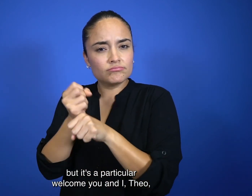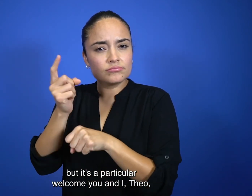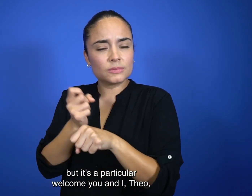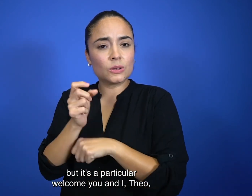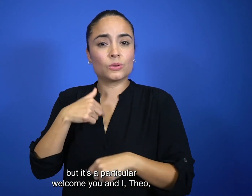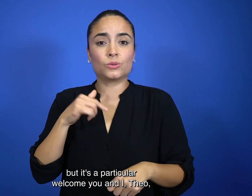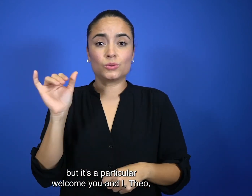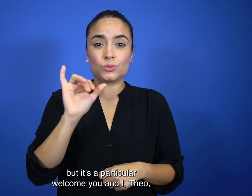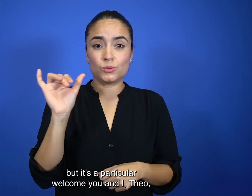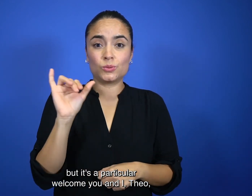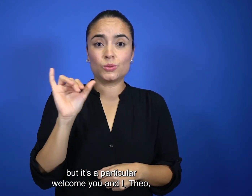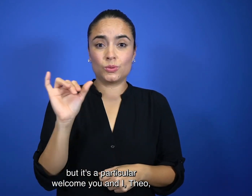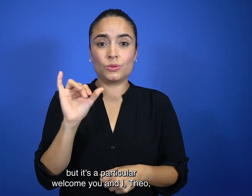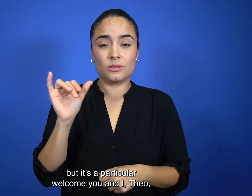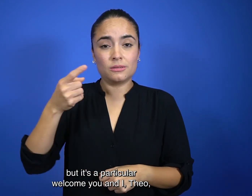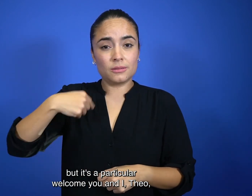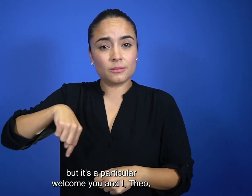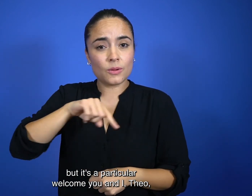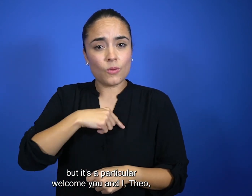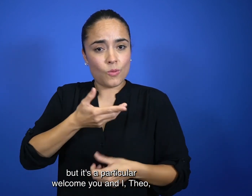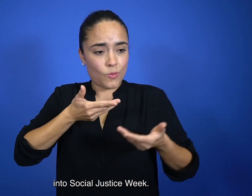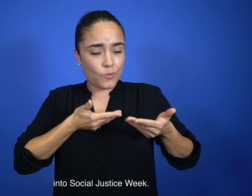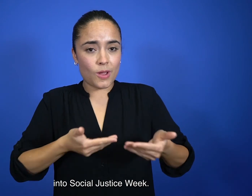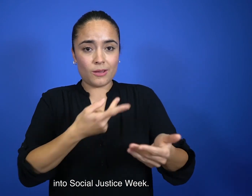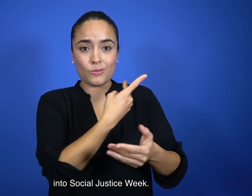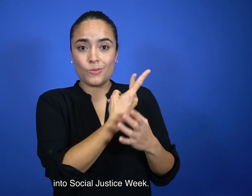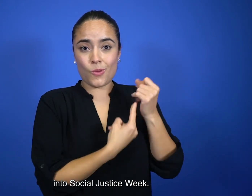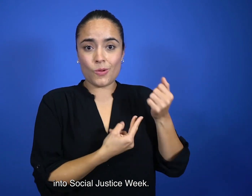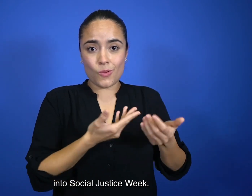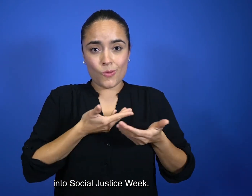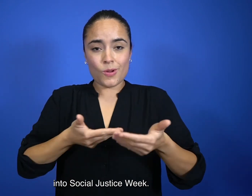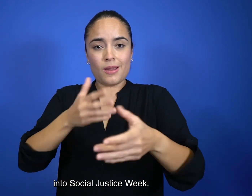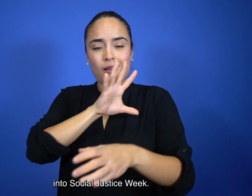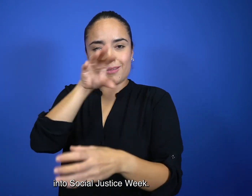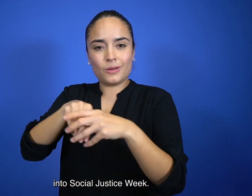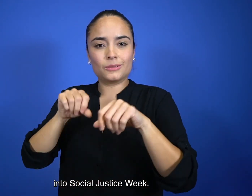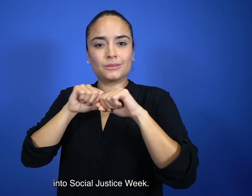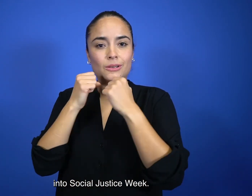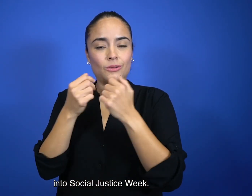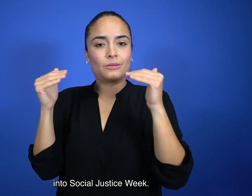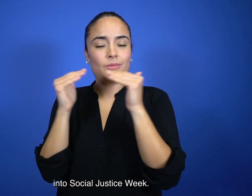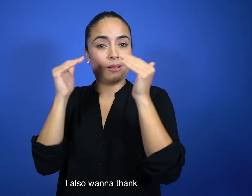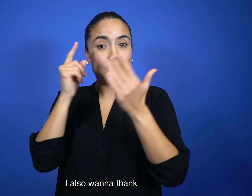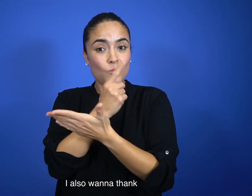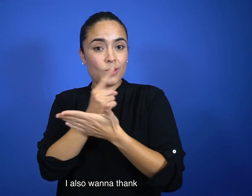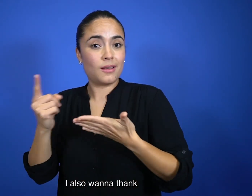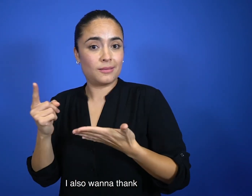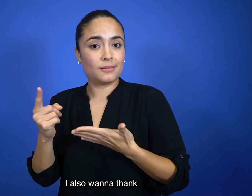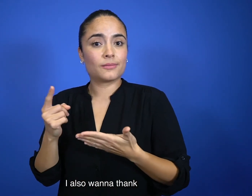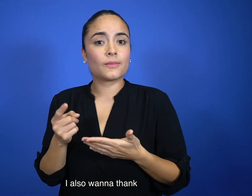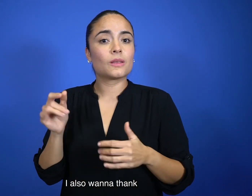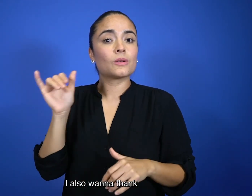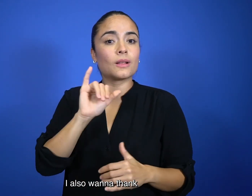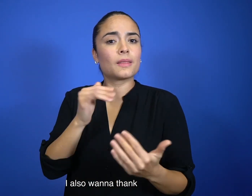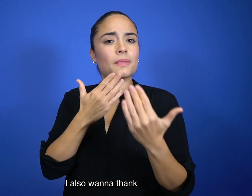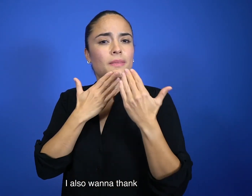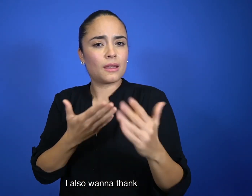particularly welcome you and I, Theo, into Social Justice this week. I also want to thank